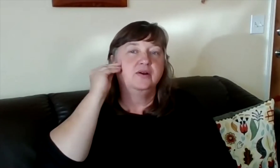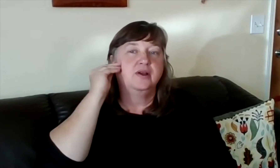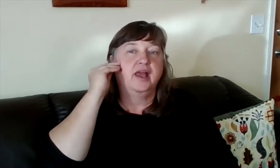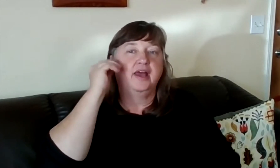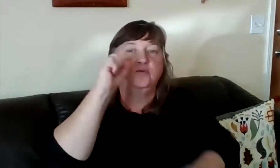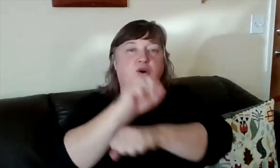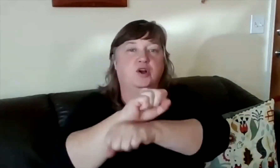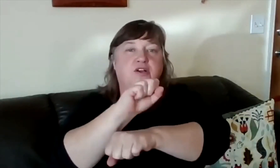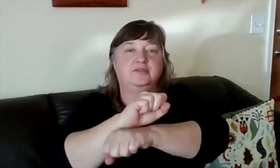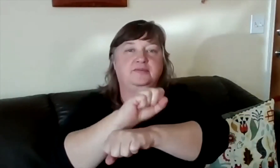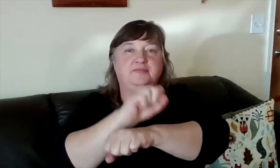and work.